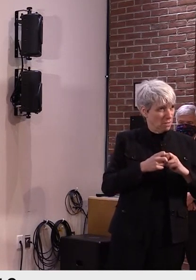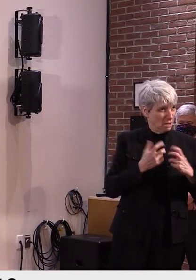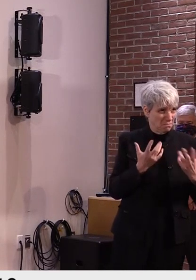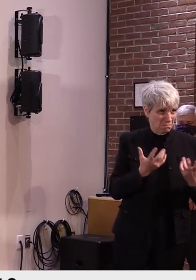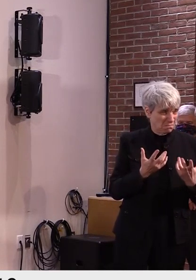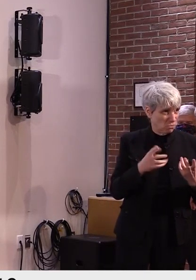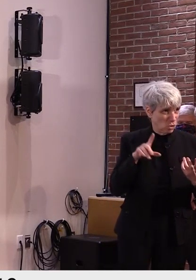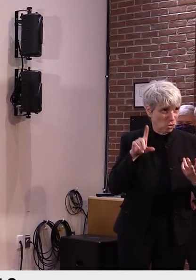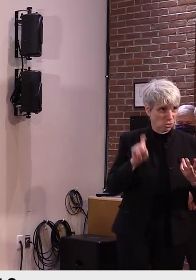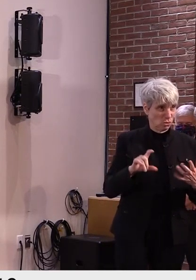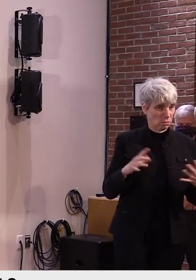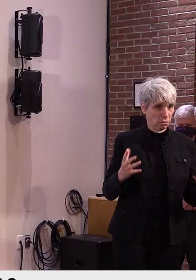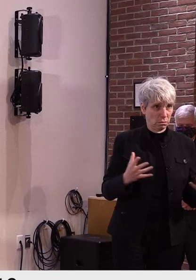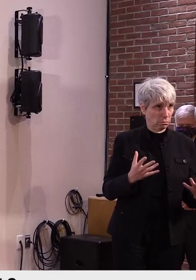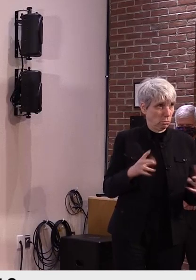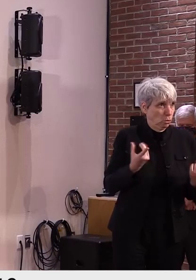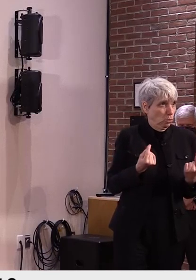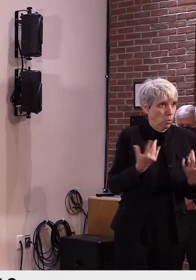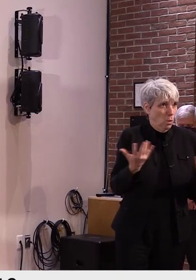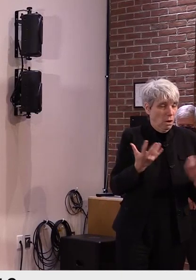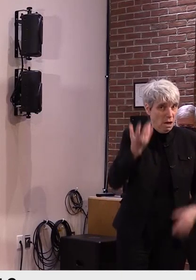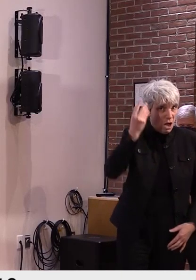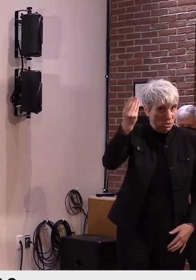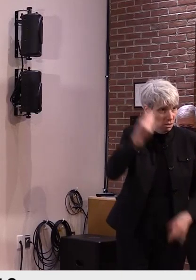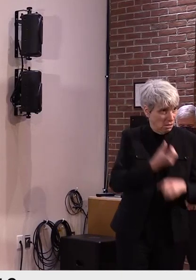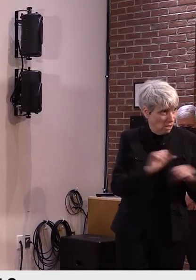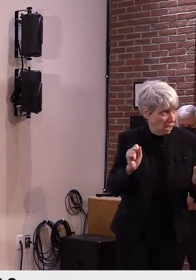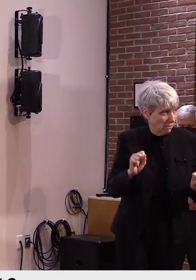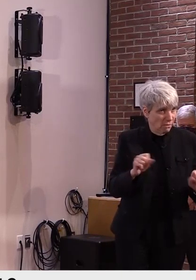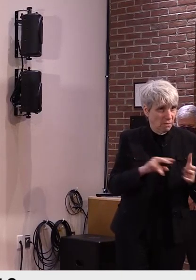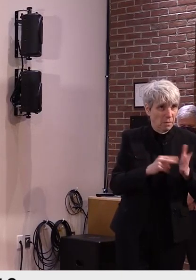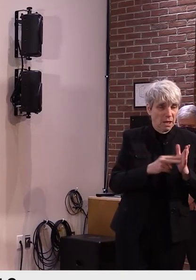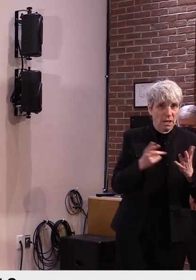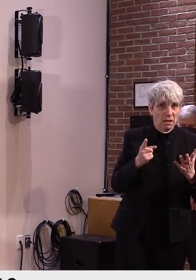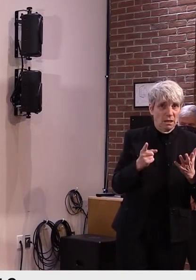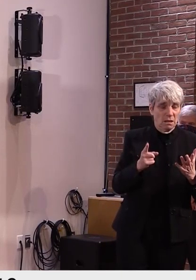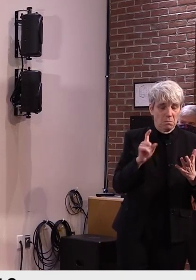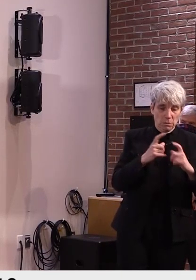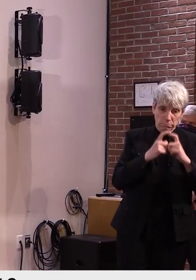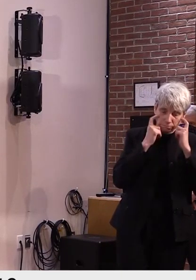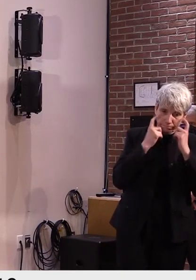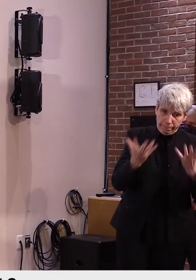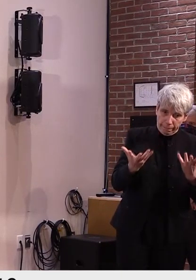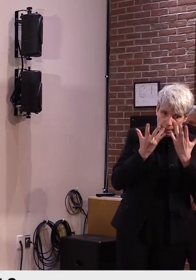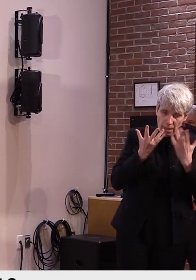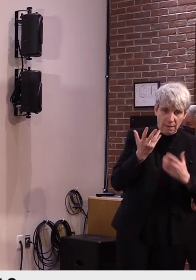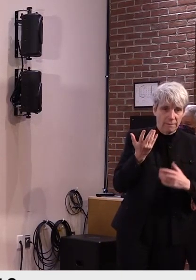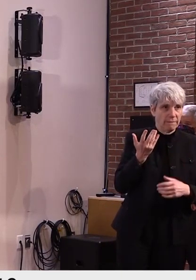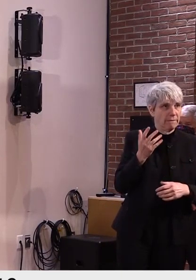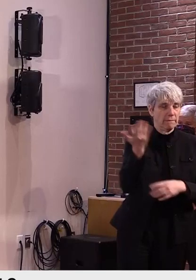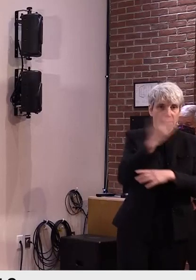condition, that they'll be safe when they go outside? I mean, is there a recommendation to wear a mask all the time?